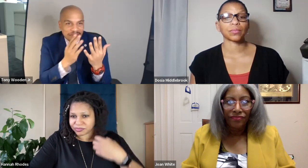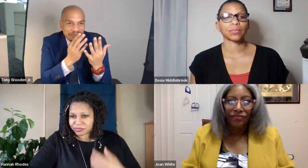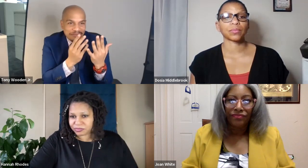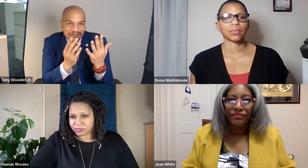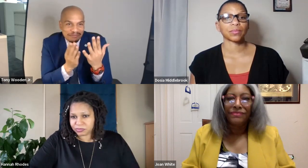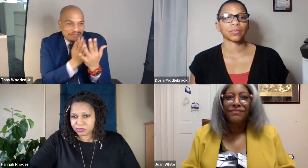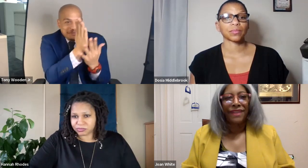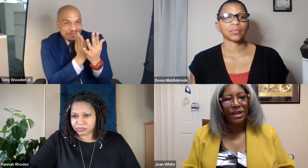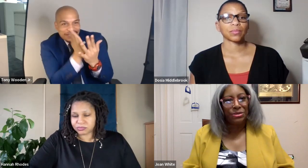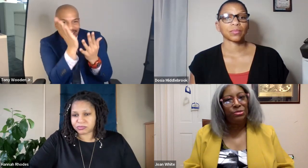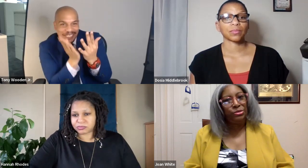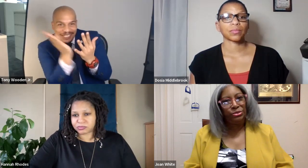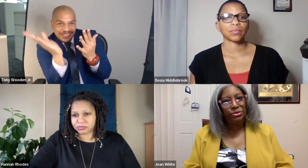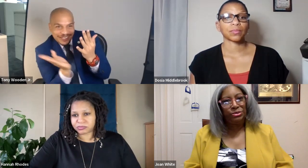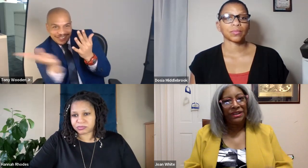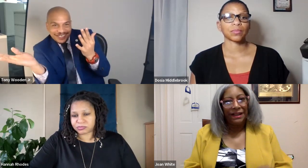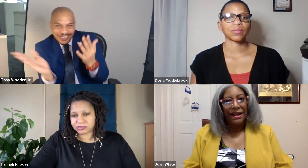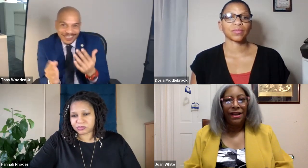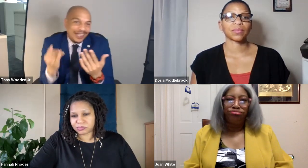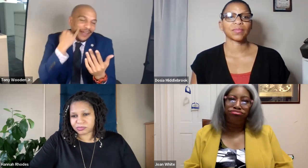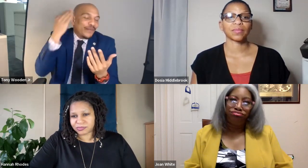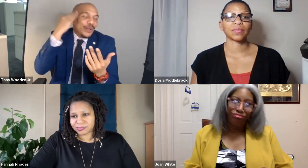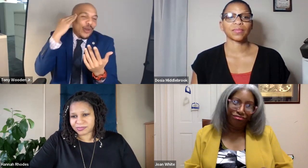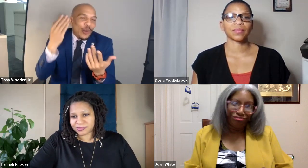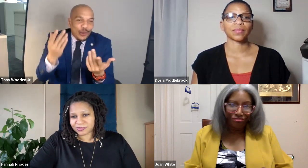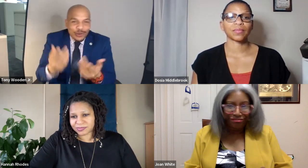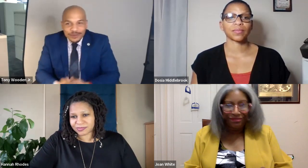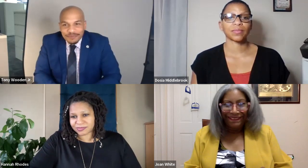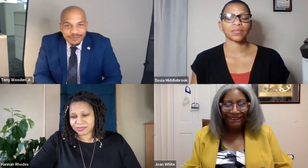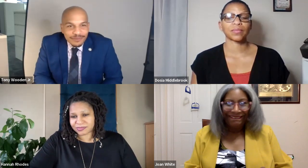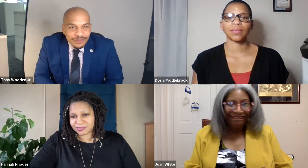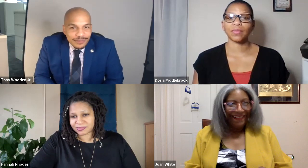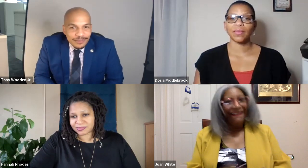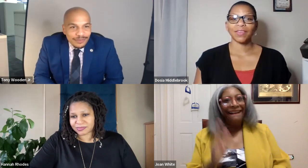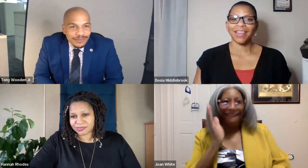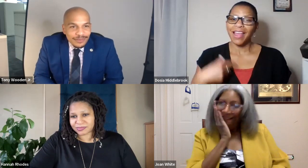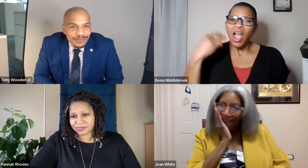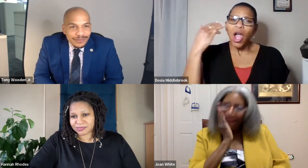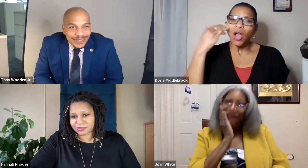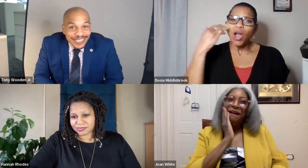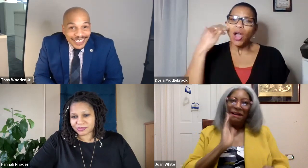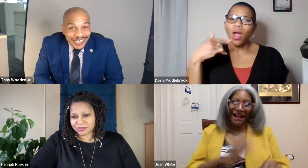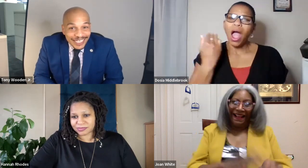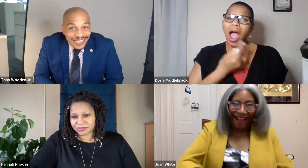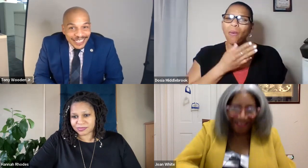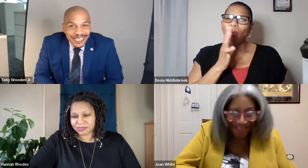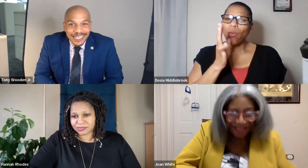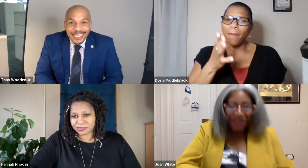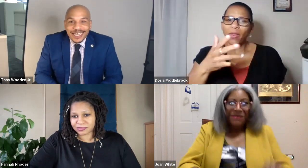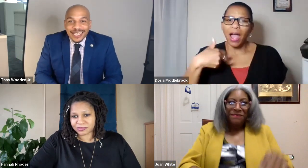little branch of it. So when you talk about our family tree, how many other branches are there that you know of? Oh, Joan is like,